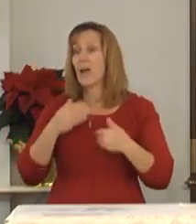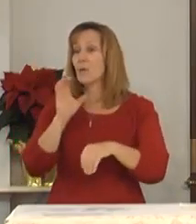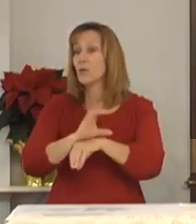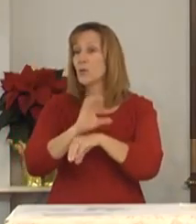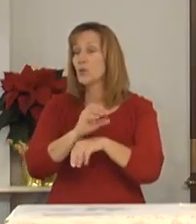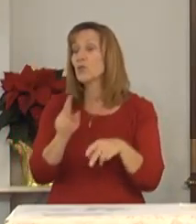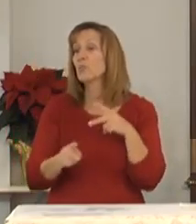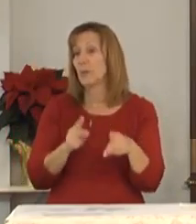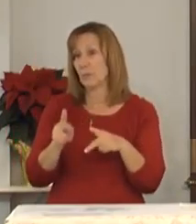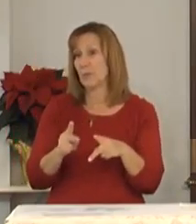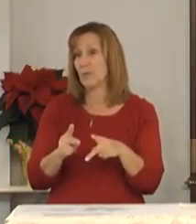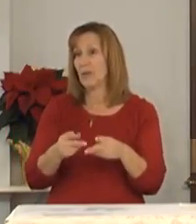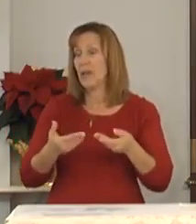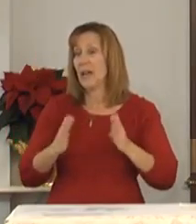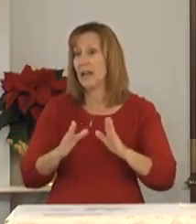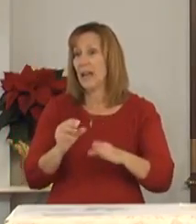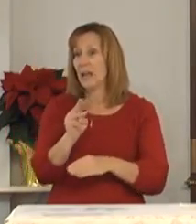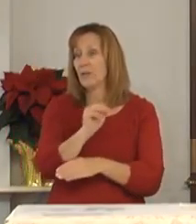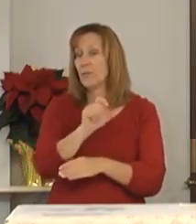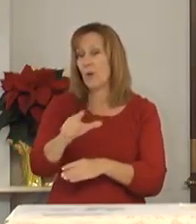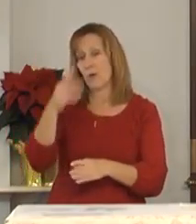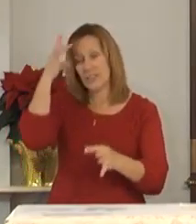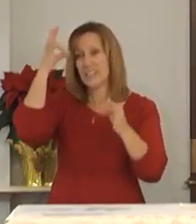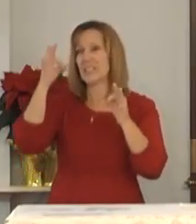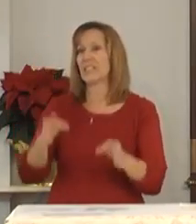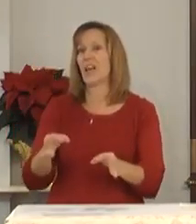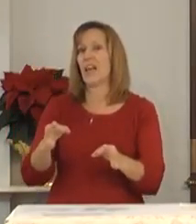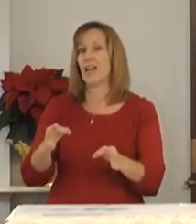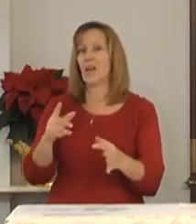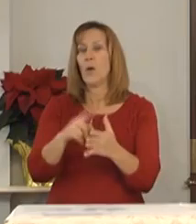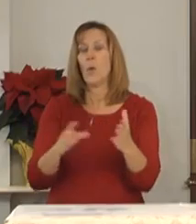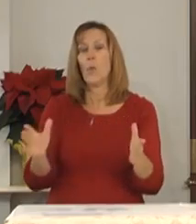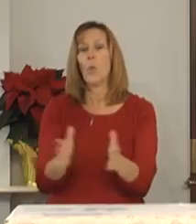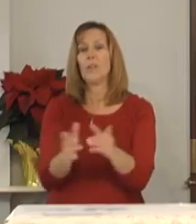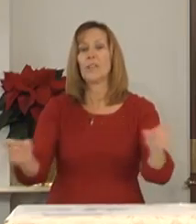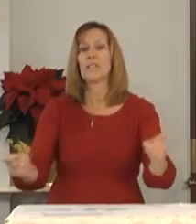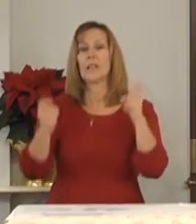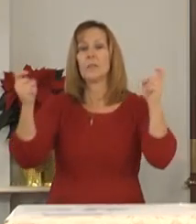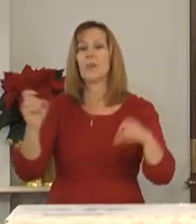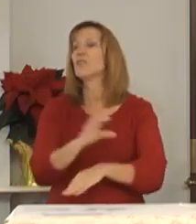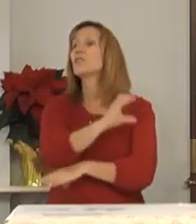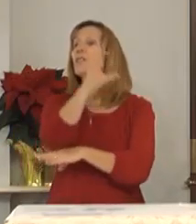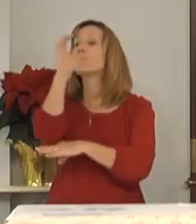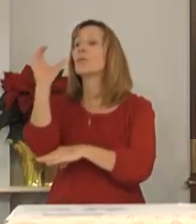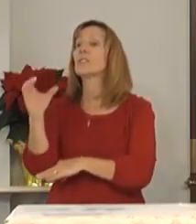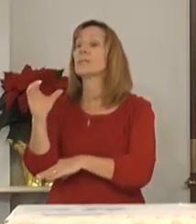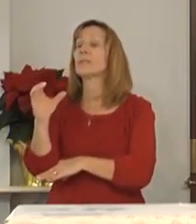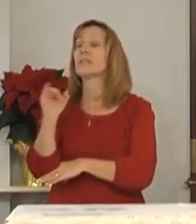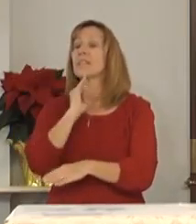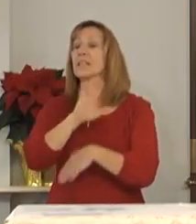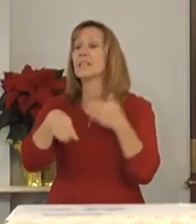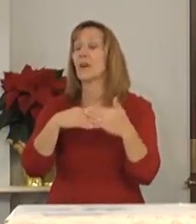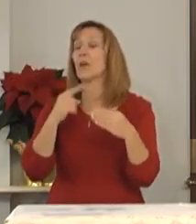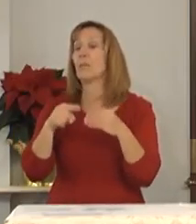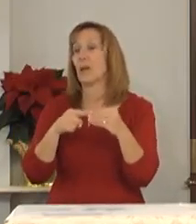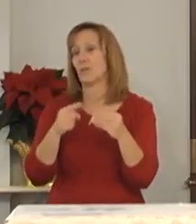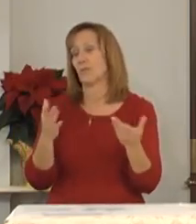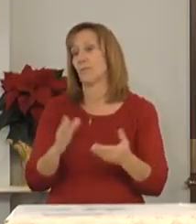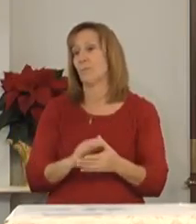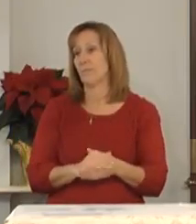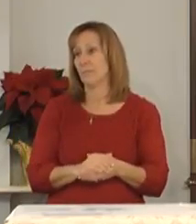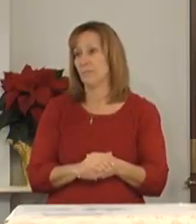people let the mall decide what the celebration of Christmas is all about.